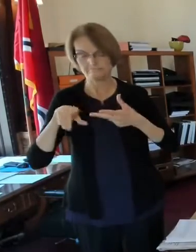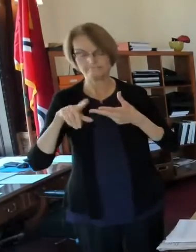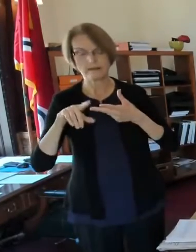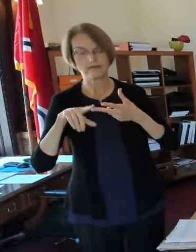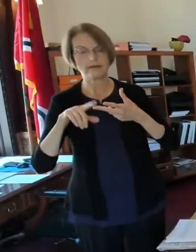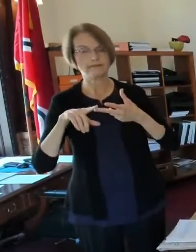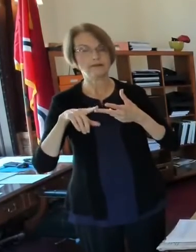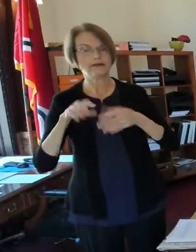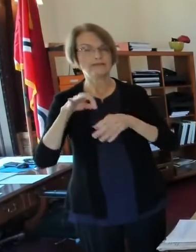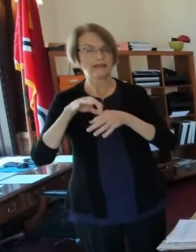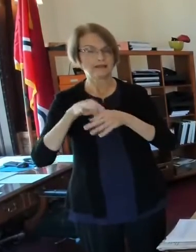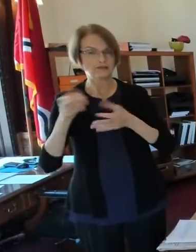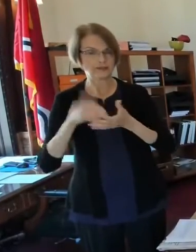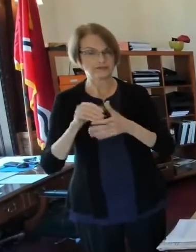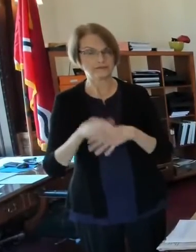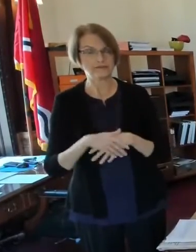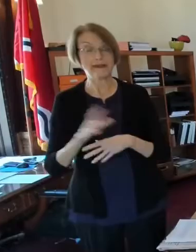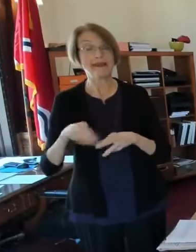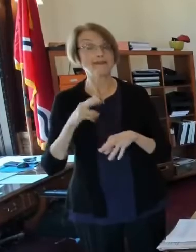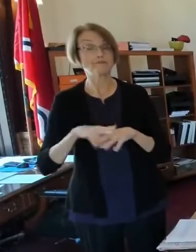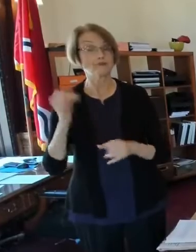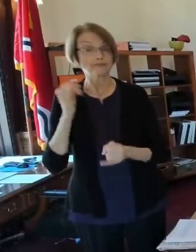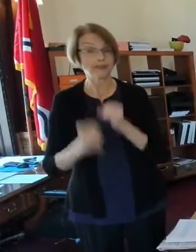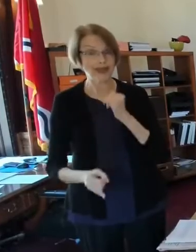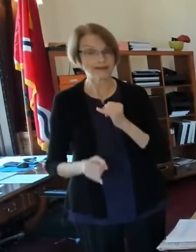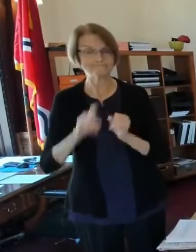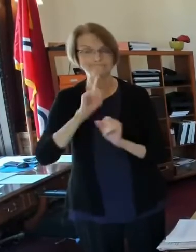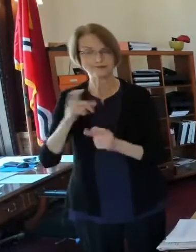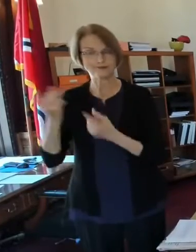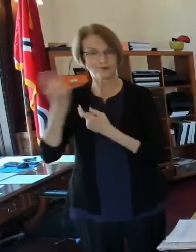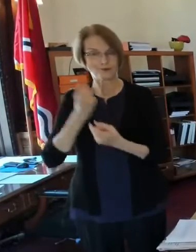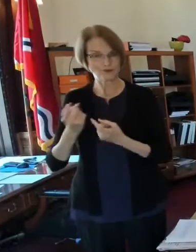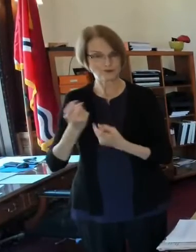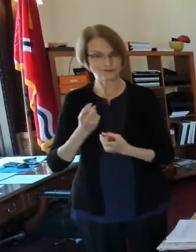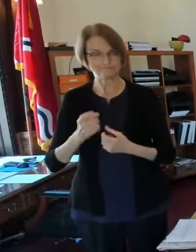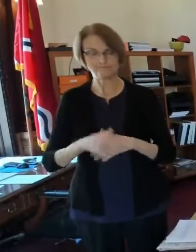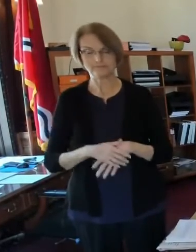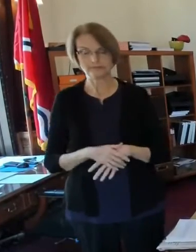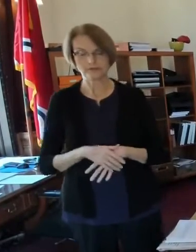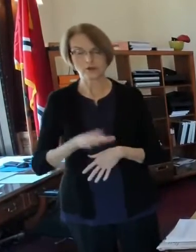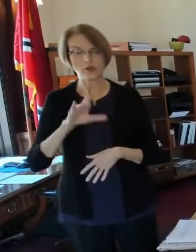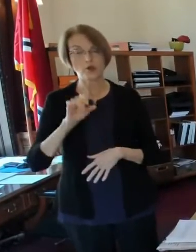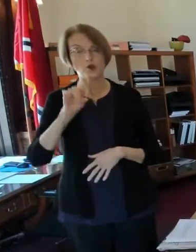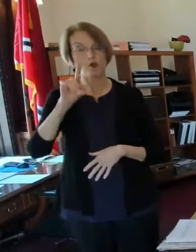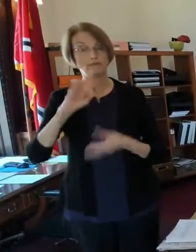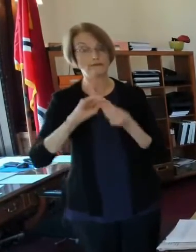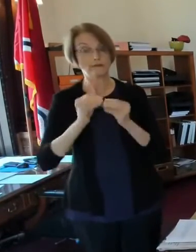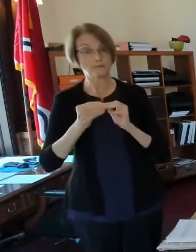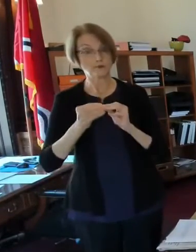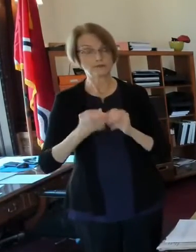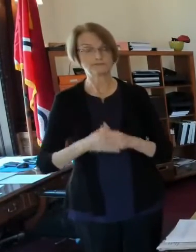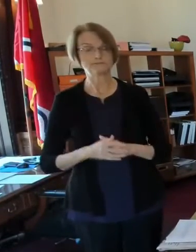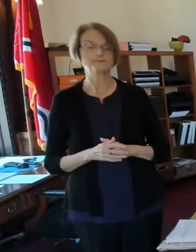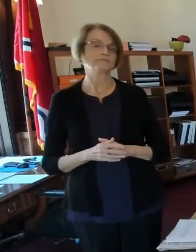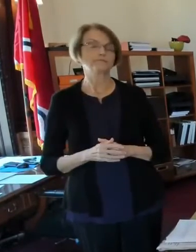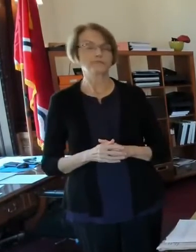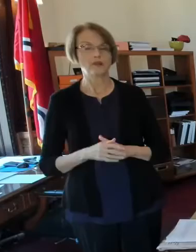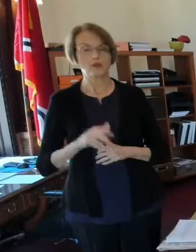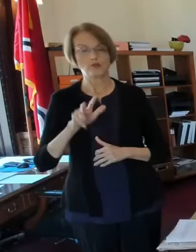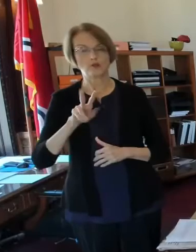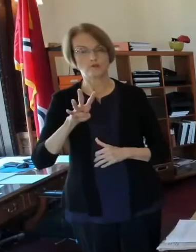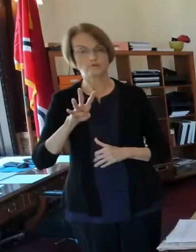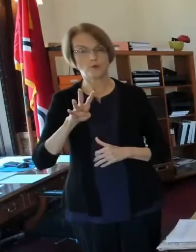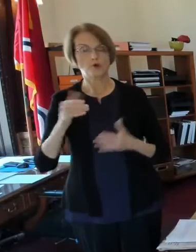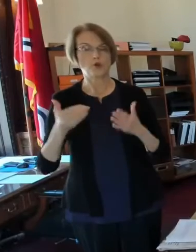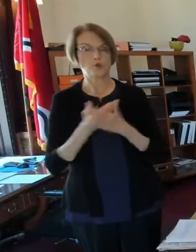again. And then, of course, we're going to take your questions. So COVID numbers, 34